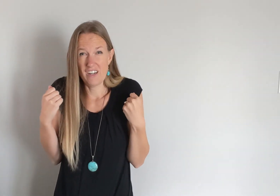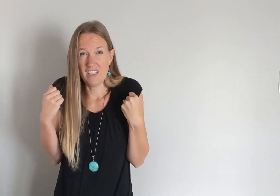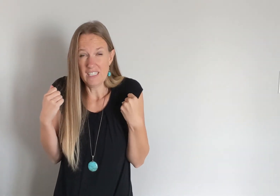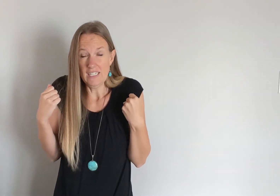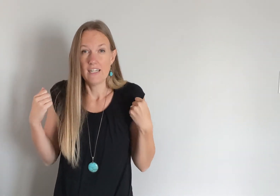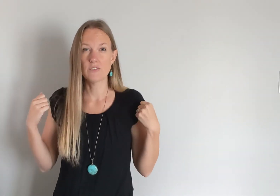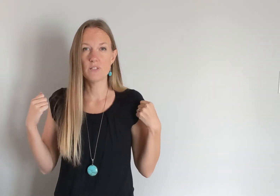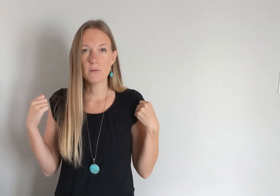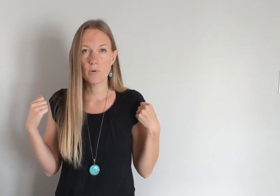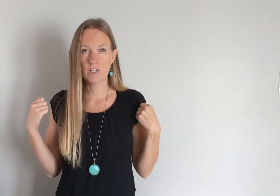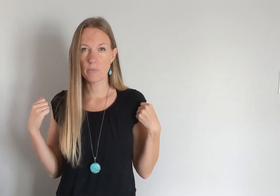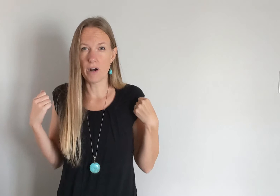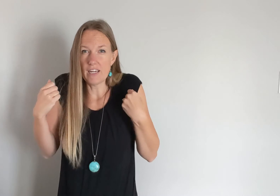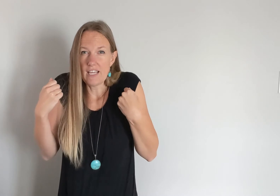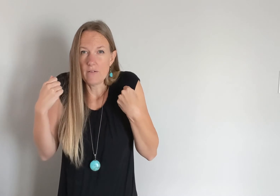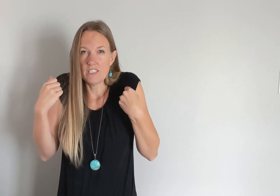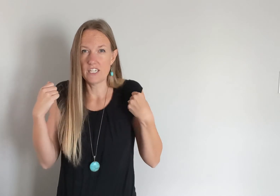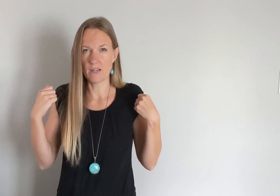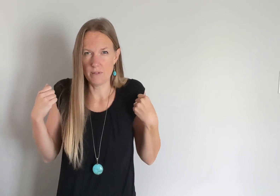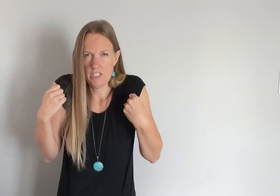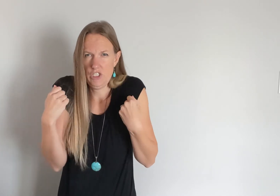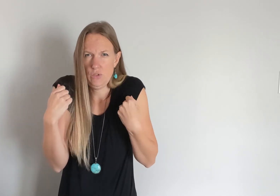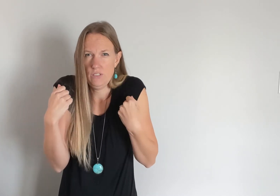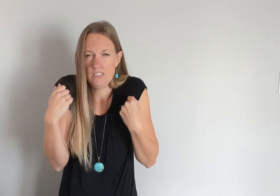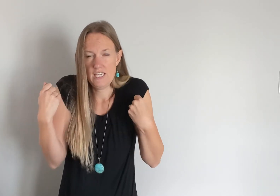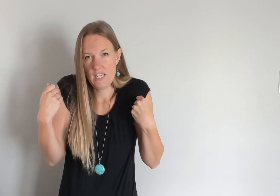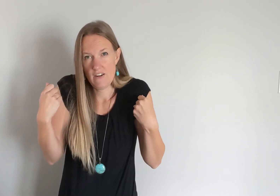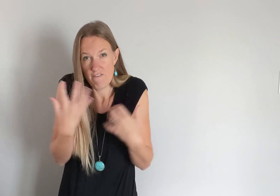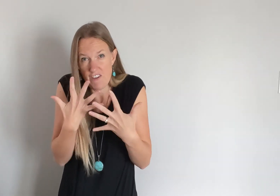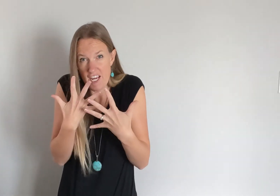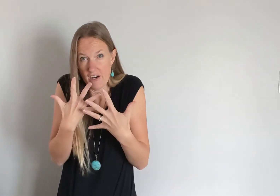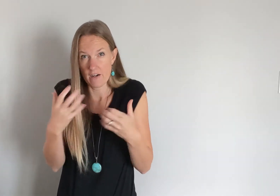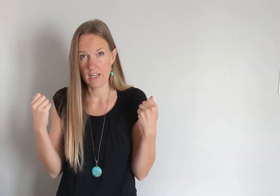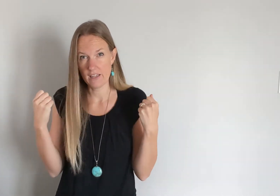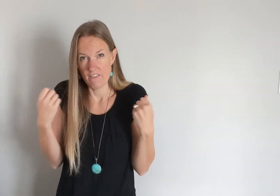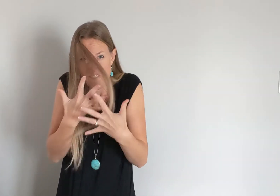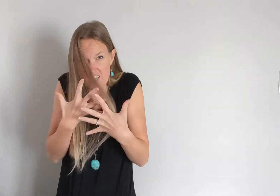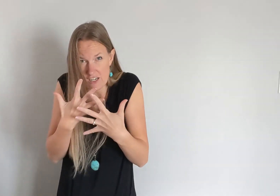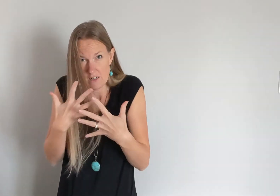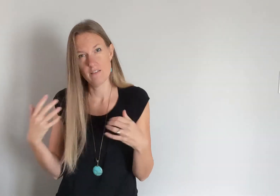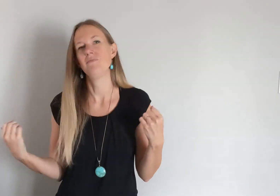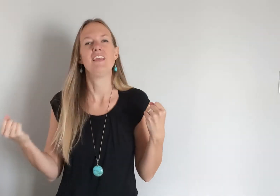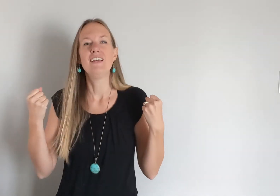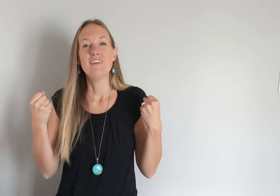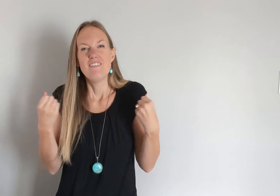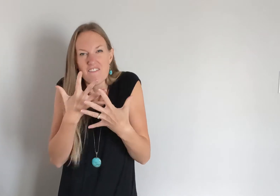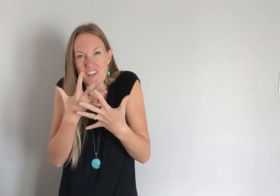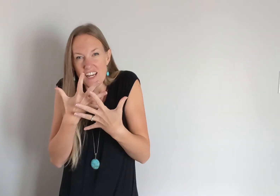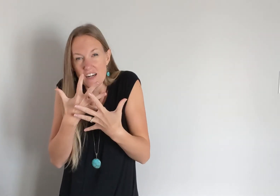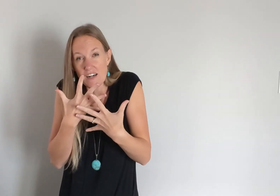fear, and it's really important your body language here. I bring my shoulders in, fear, okay? Fear. Fear, and